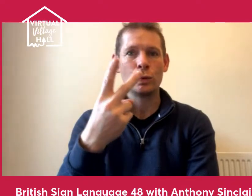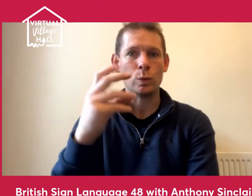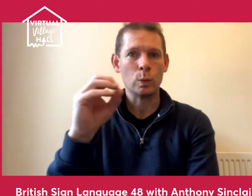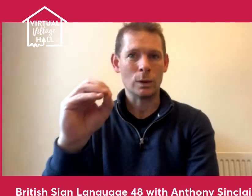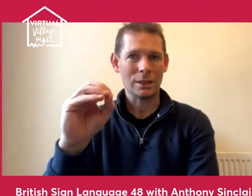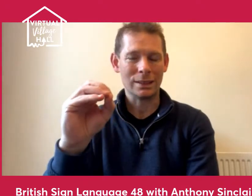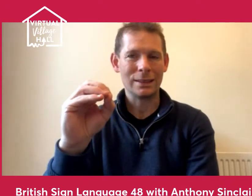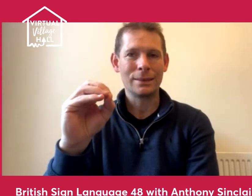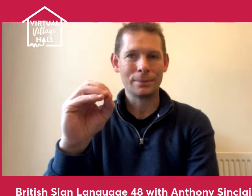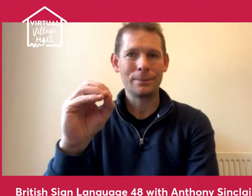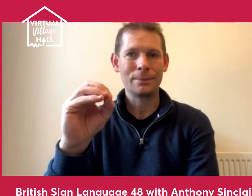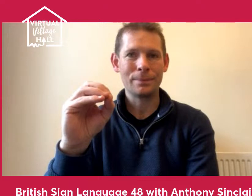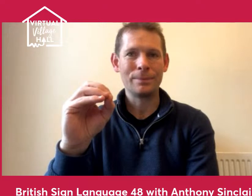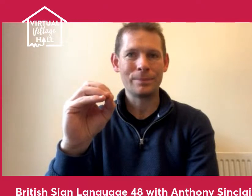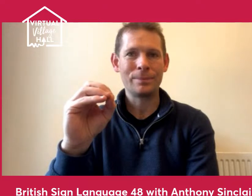19, 20.